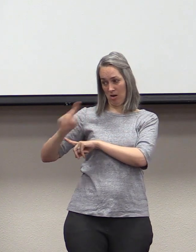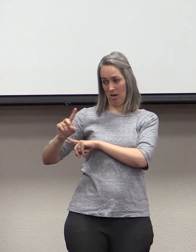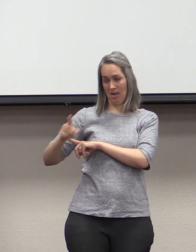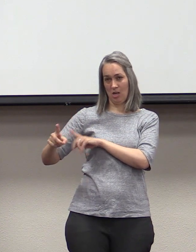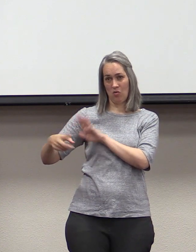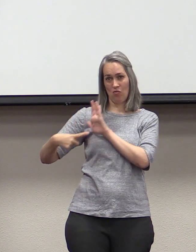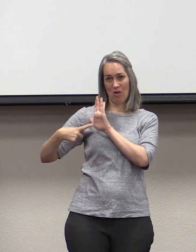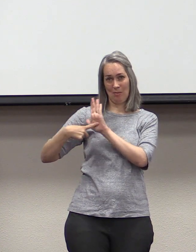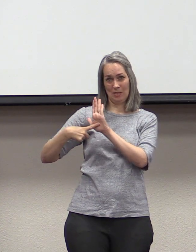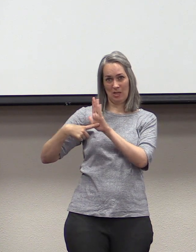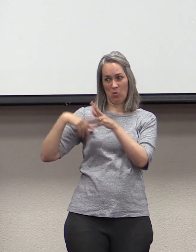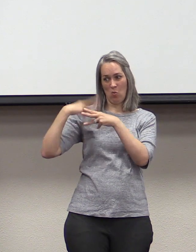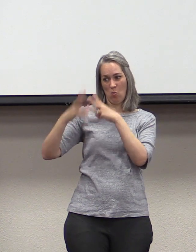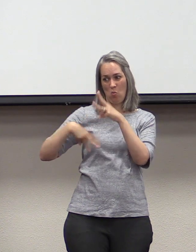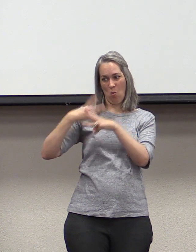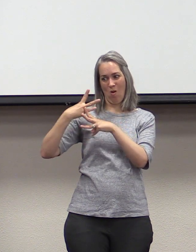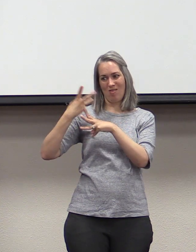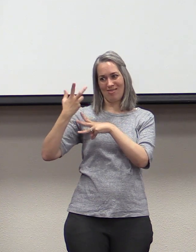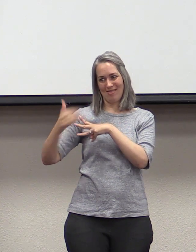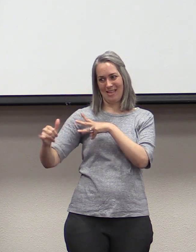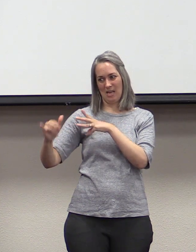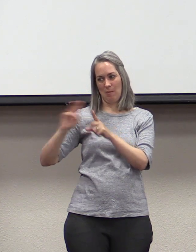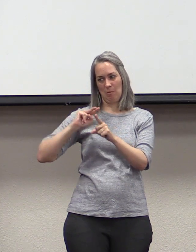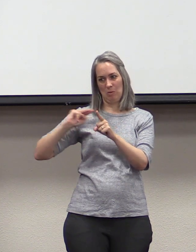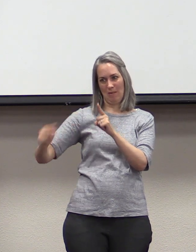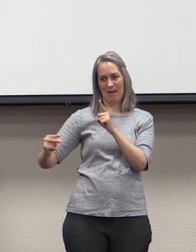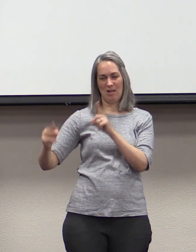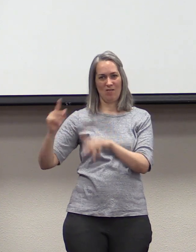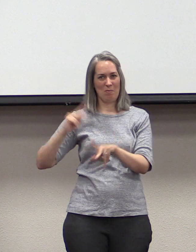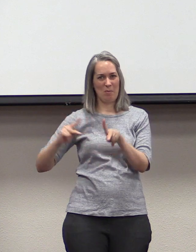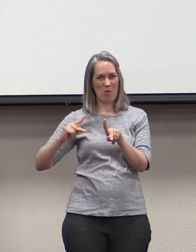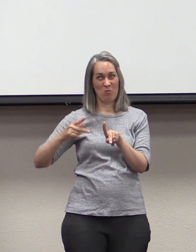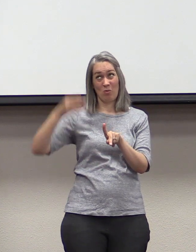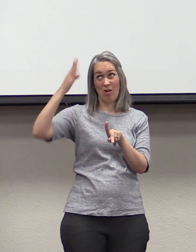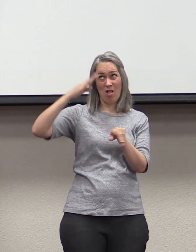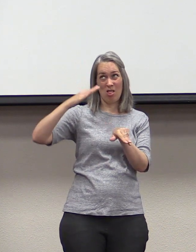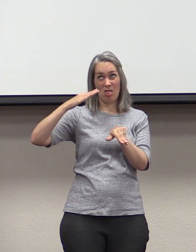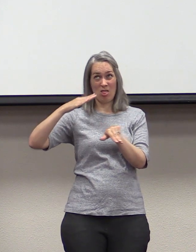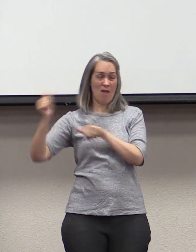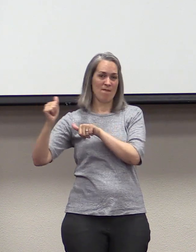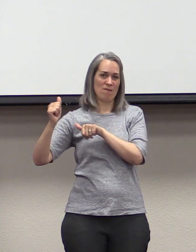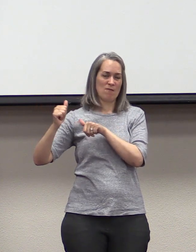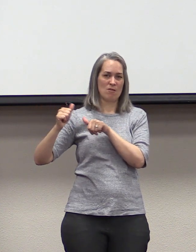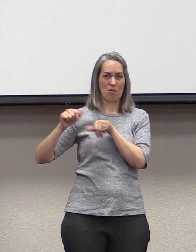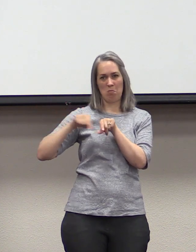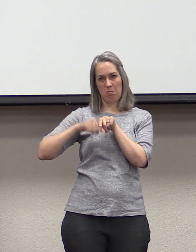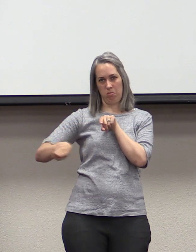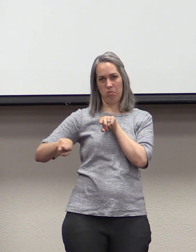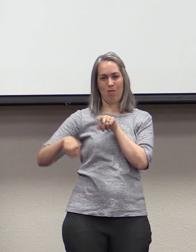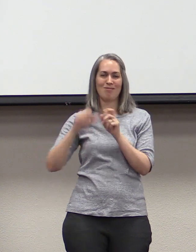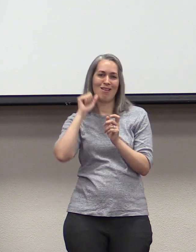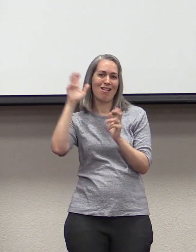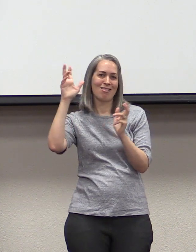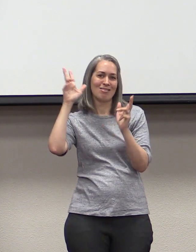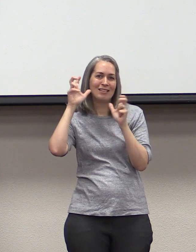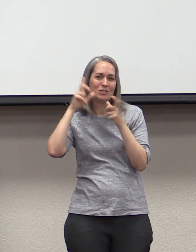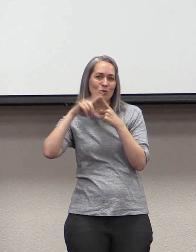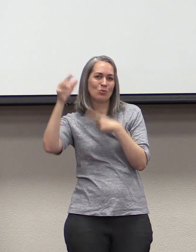represents that worldly aspect, those that have left God, those that aren't listening to who God